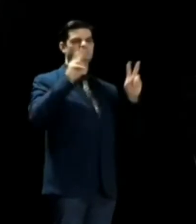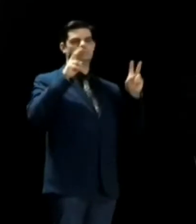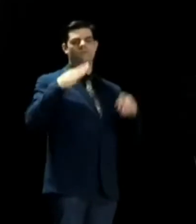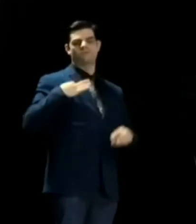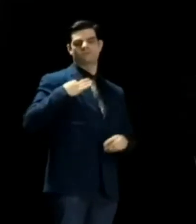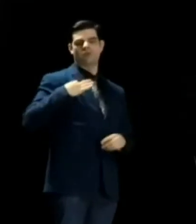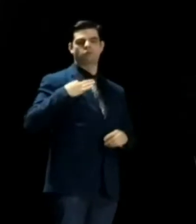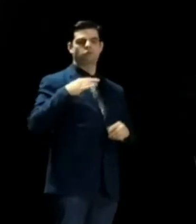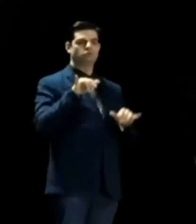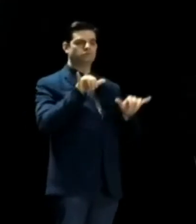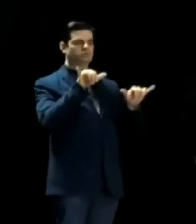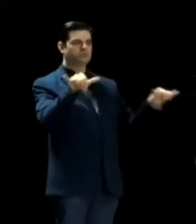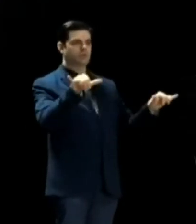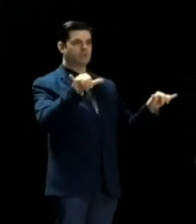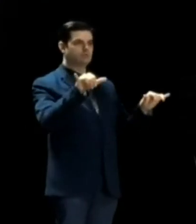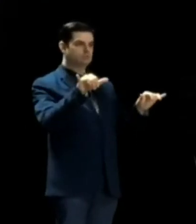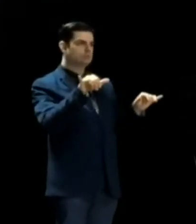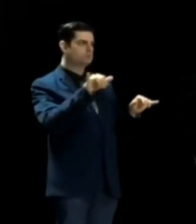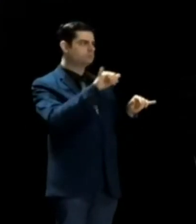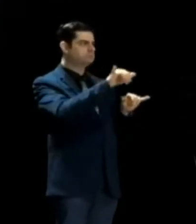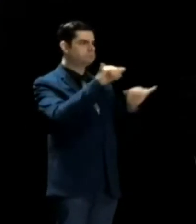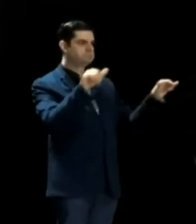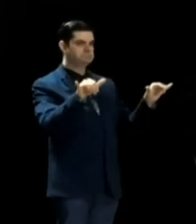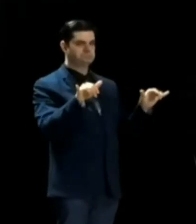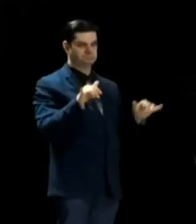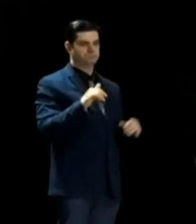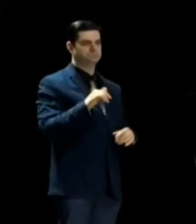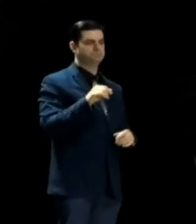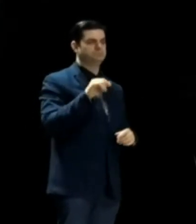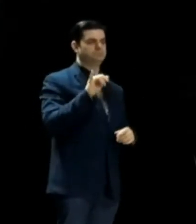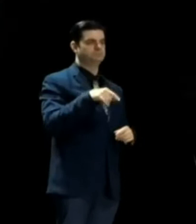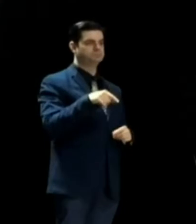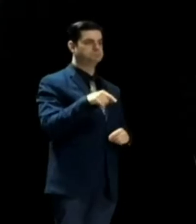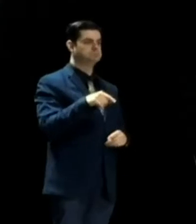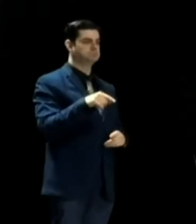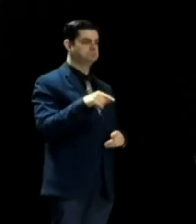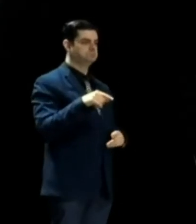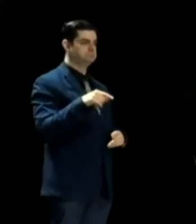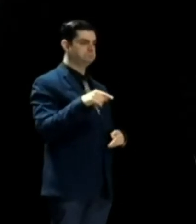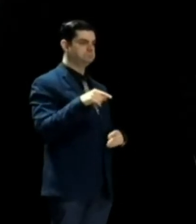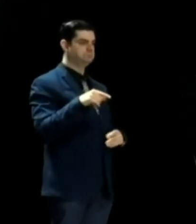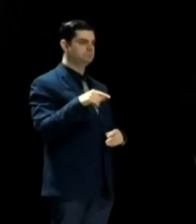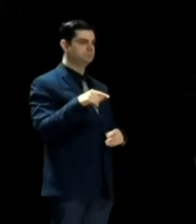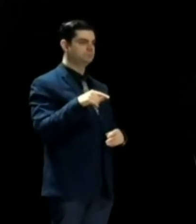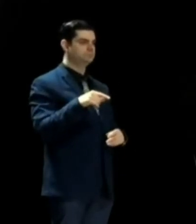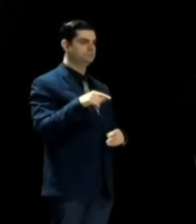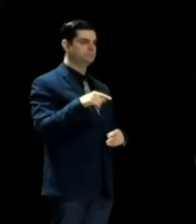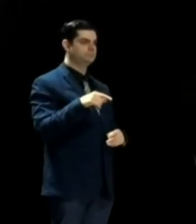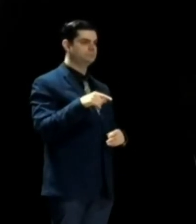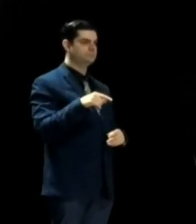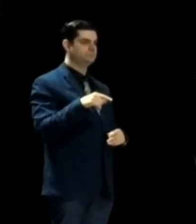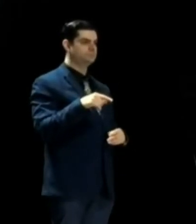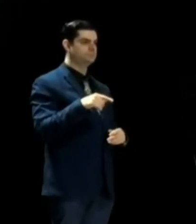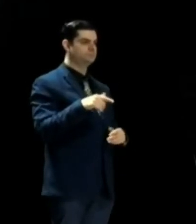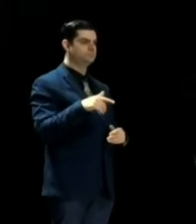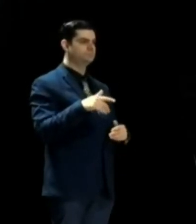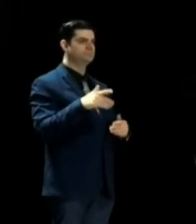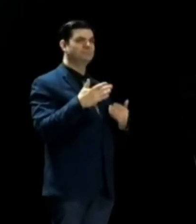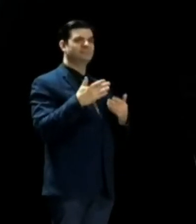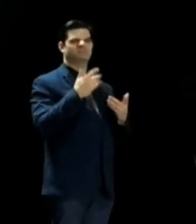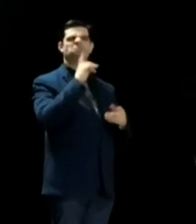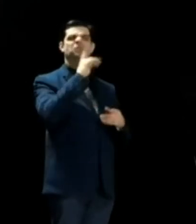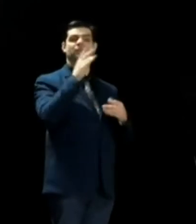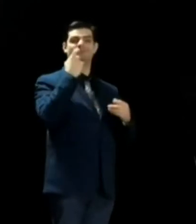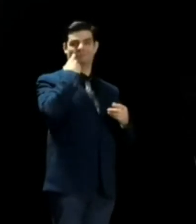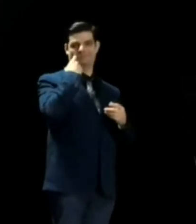your commercial spending when you're looking outside and there's snow squalls in April, so we want to thank Mother Nature for